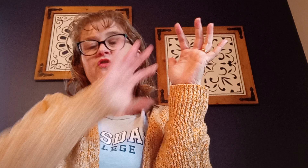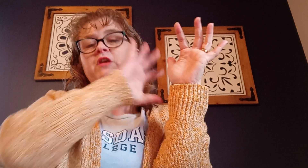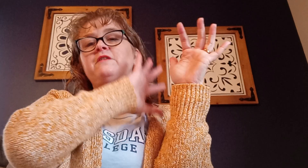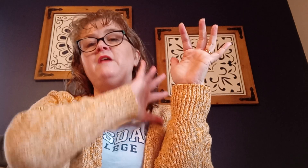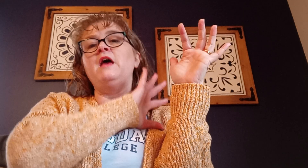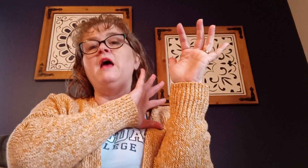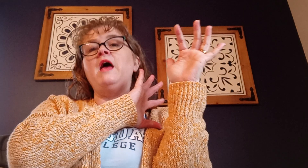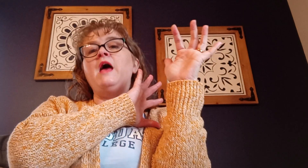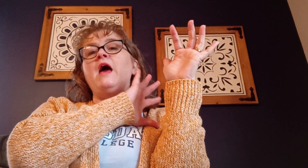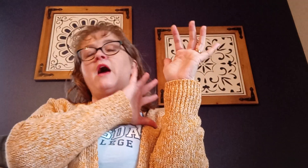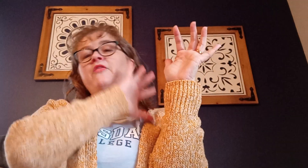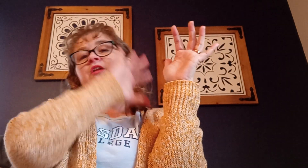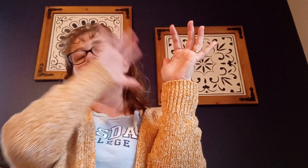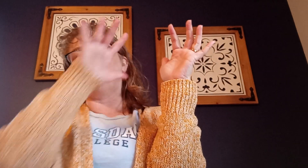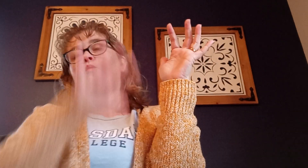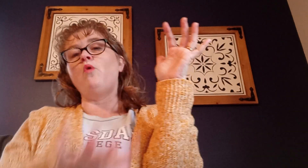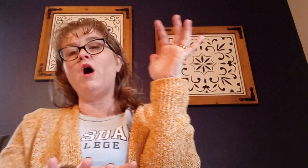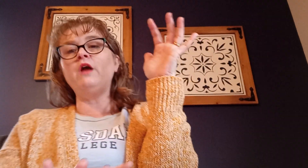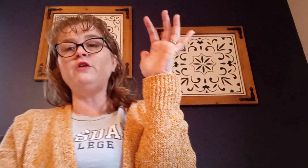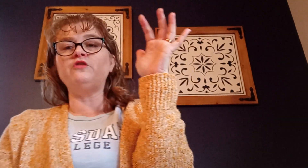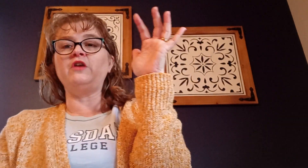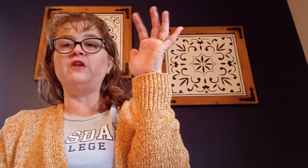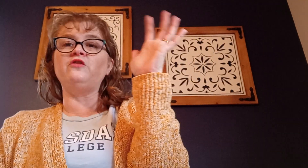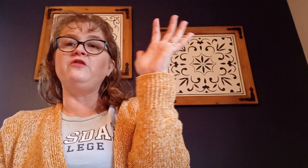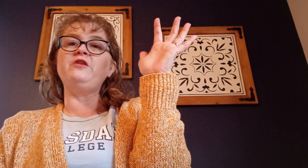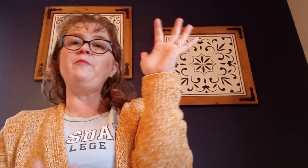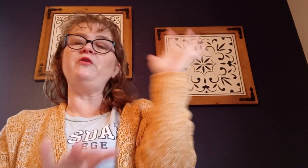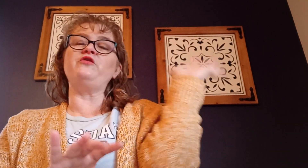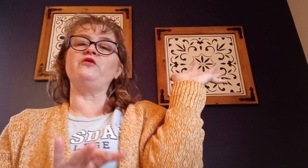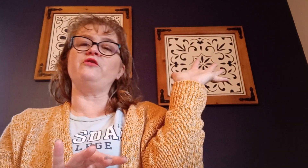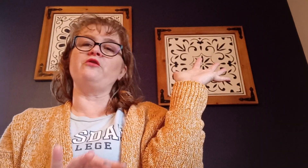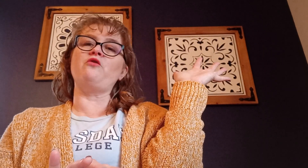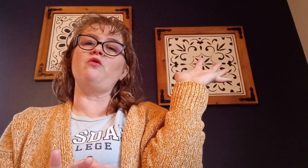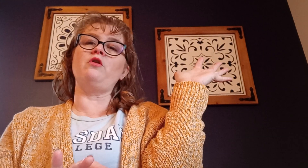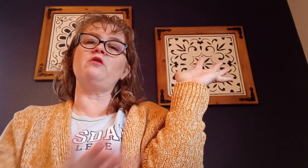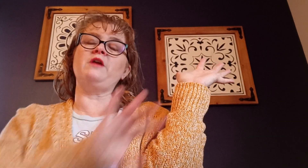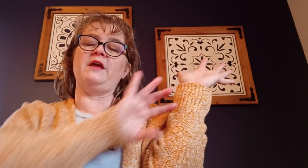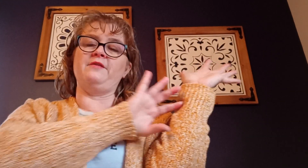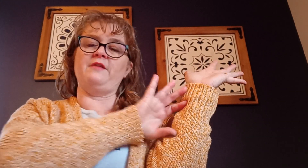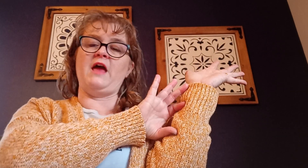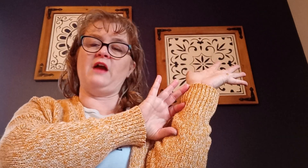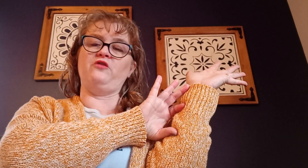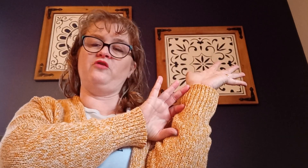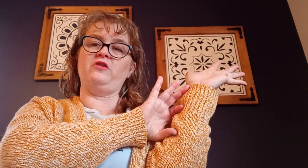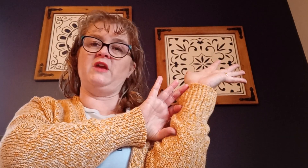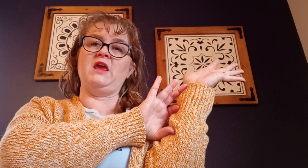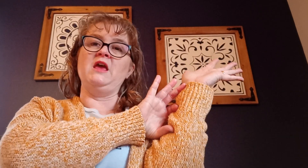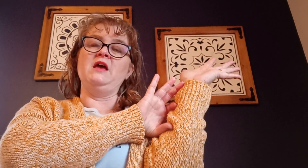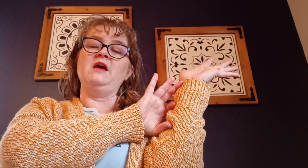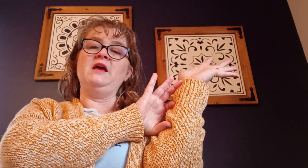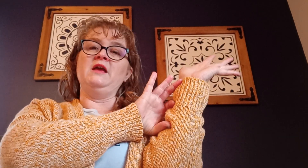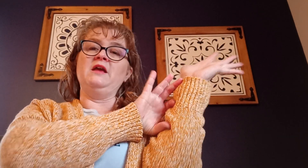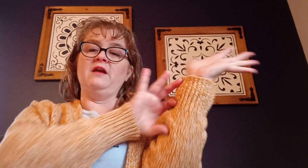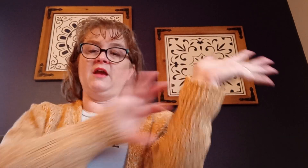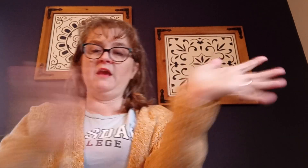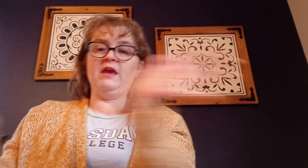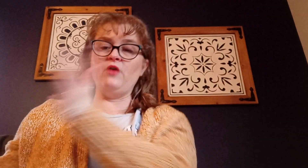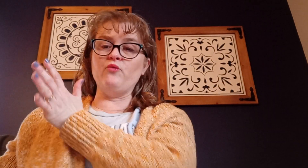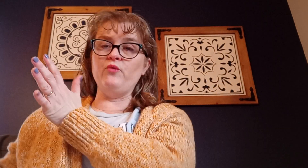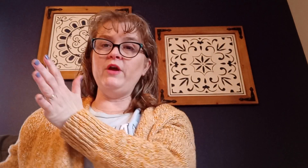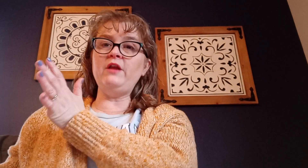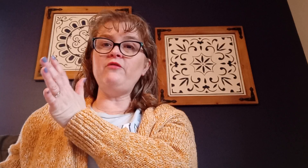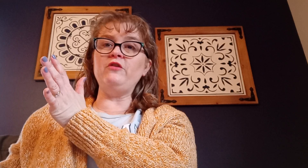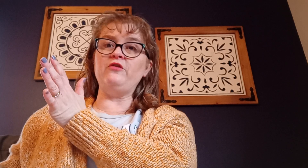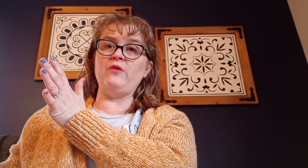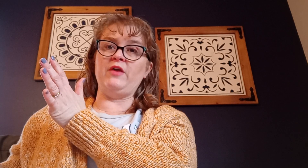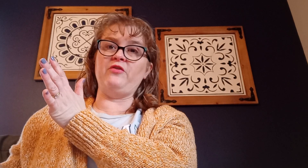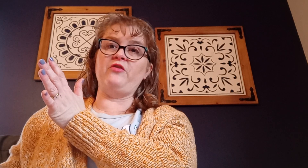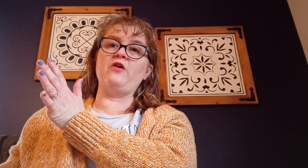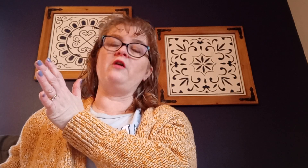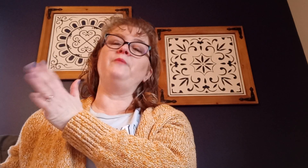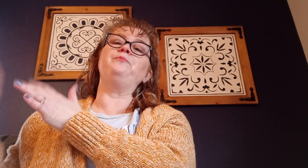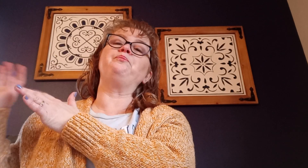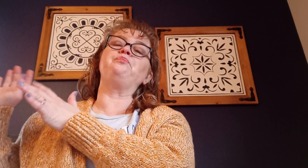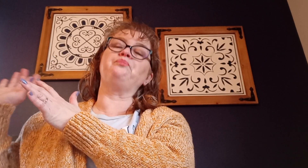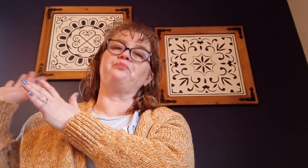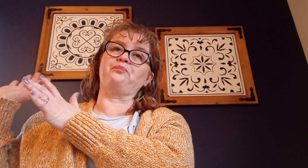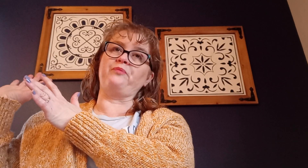species. And then if the water changes temperatures, the coral can actually get rid of the zooxanthelle